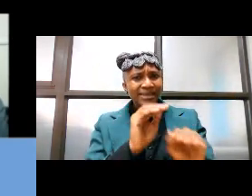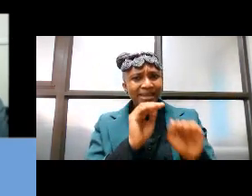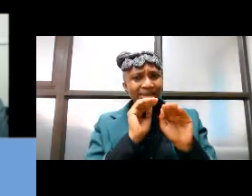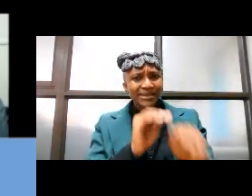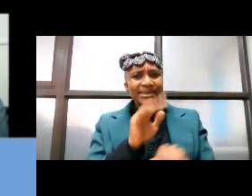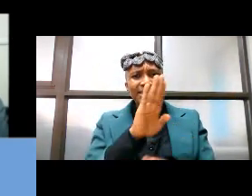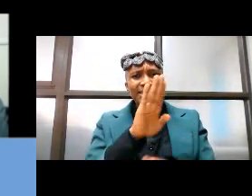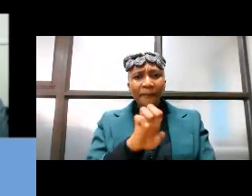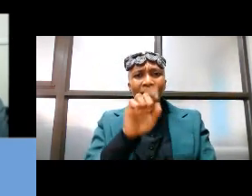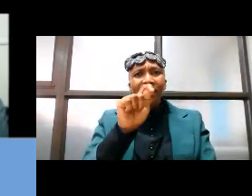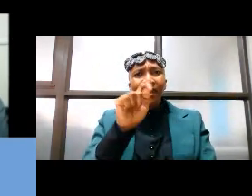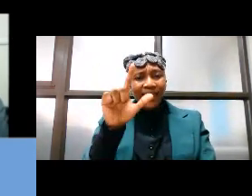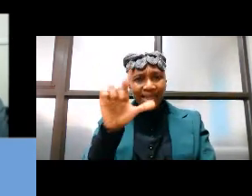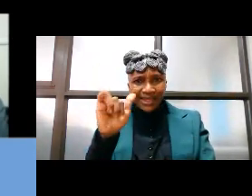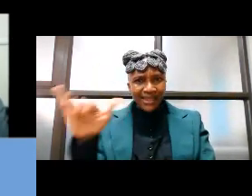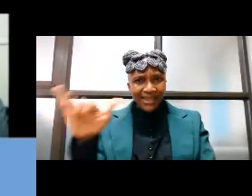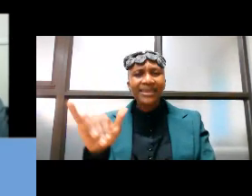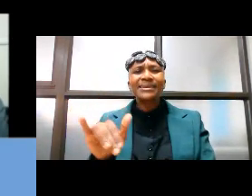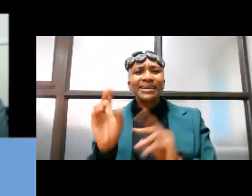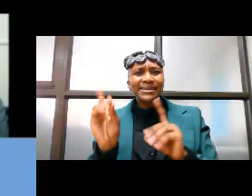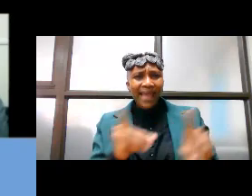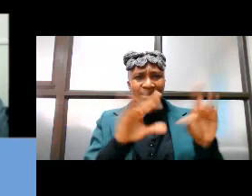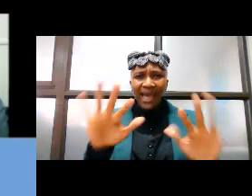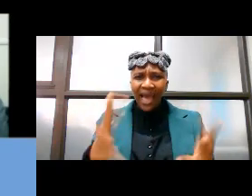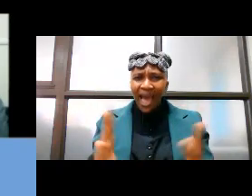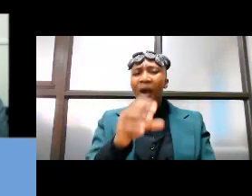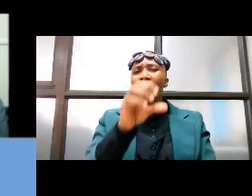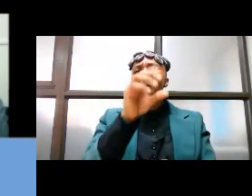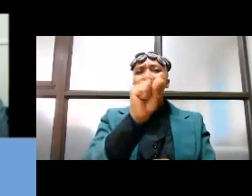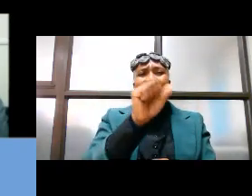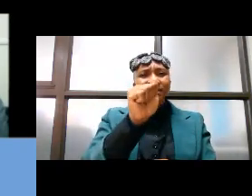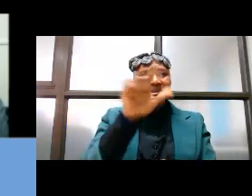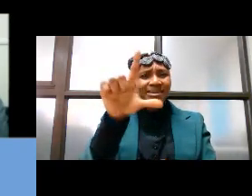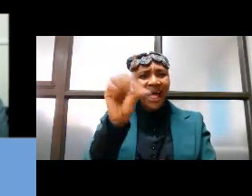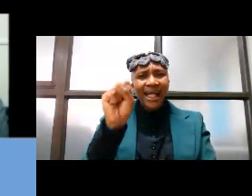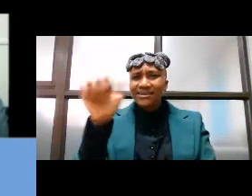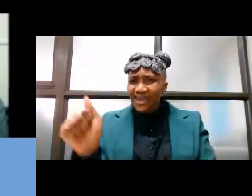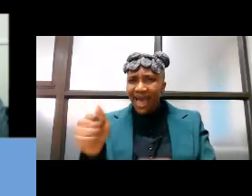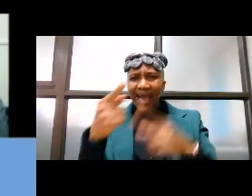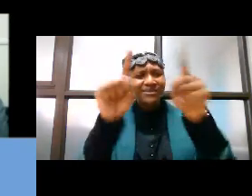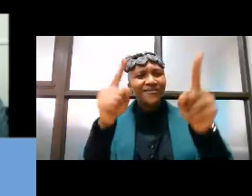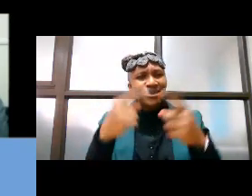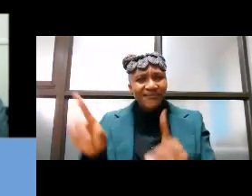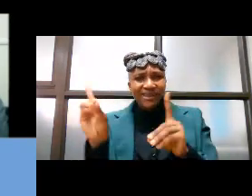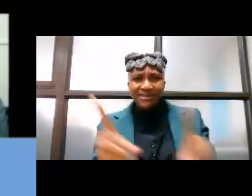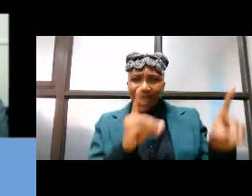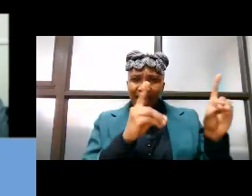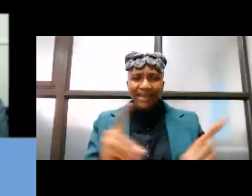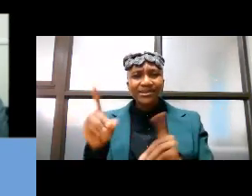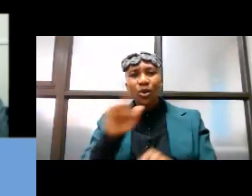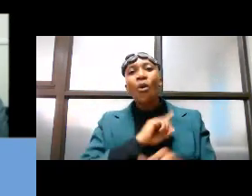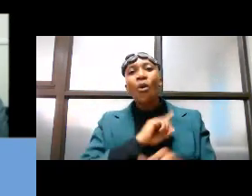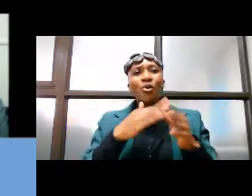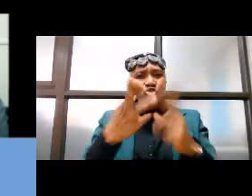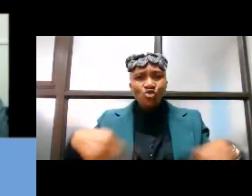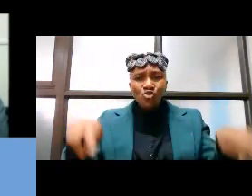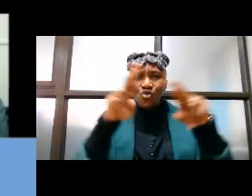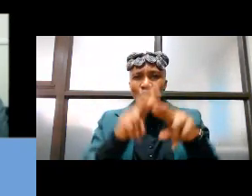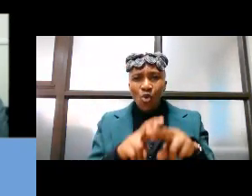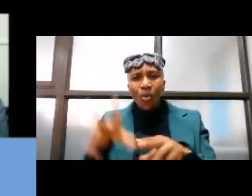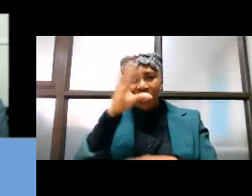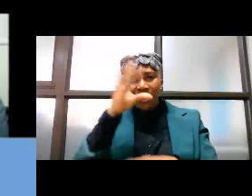waltz, salsa, all of that, because there was room for that kind of learning. I